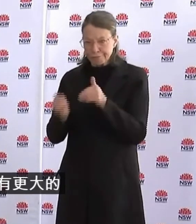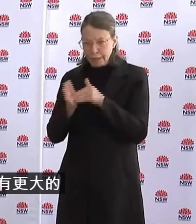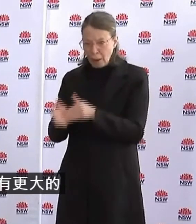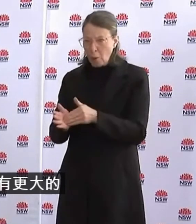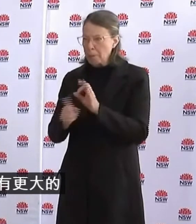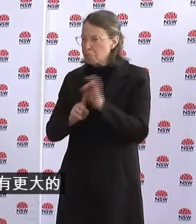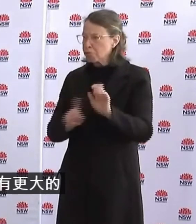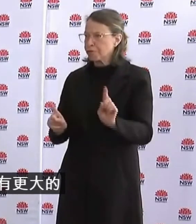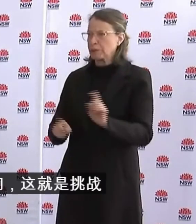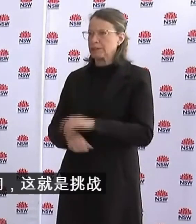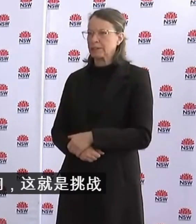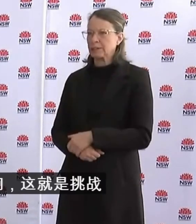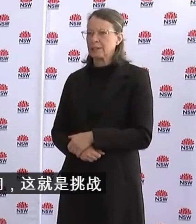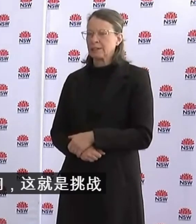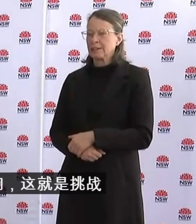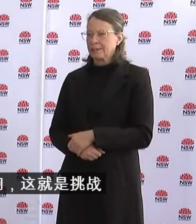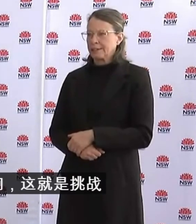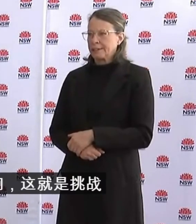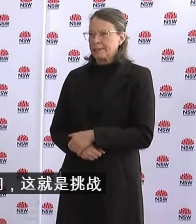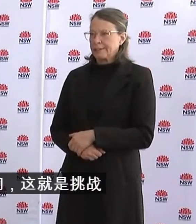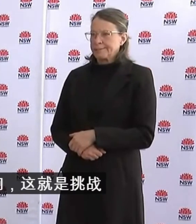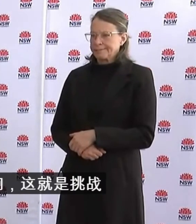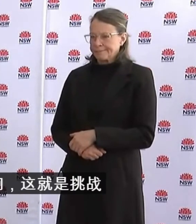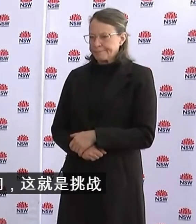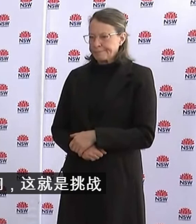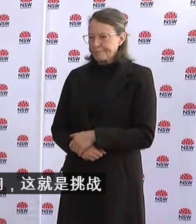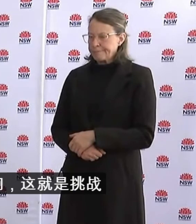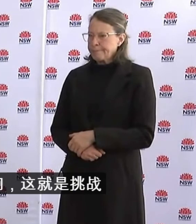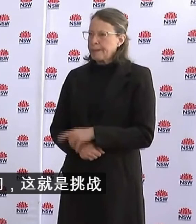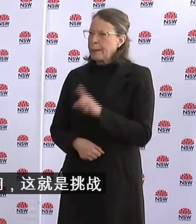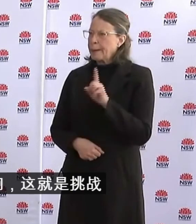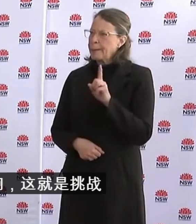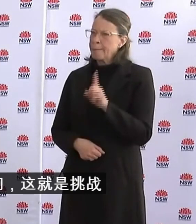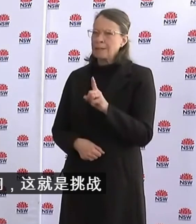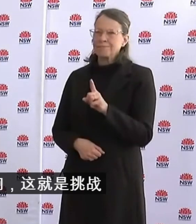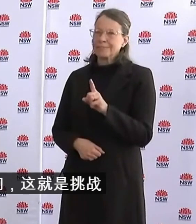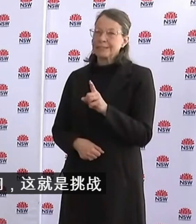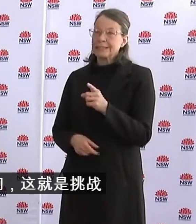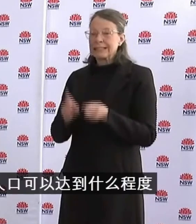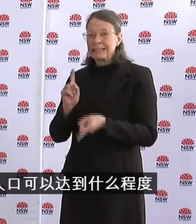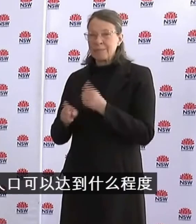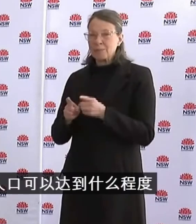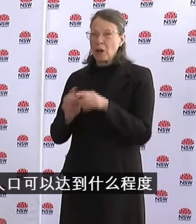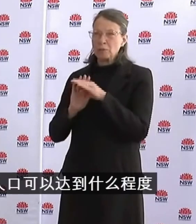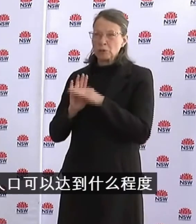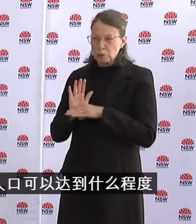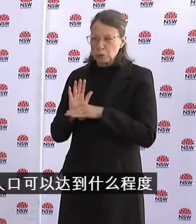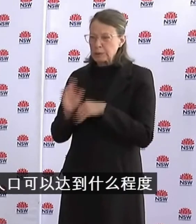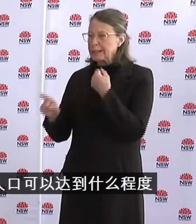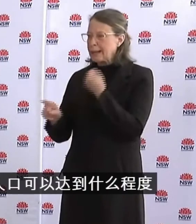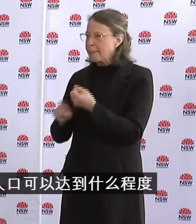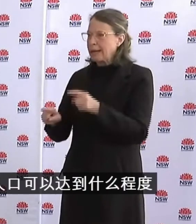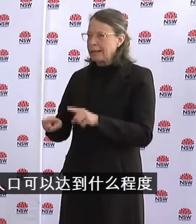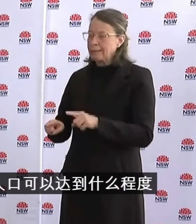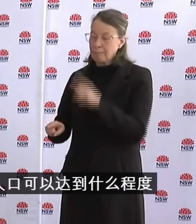restrictions obviously have a greater impact on society with varying degrees of success, and that's the challenge of what we need to assess. We